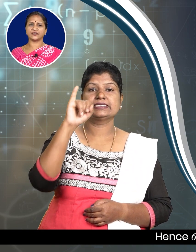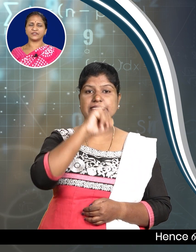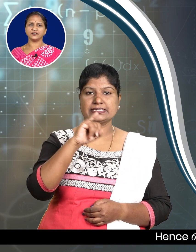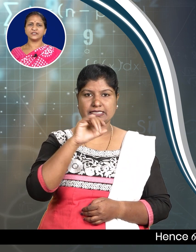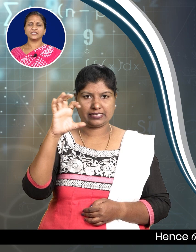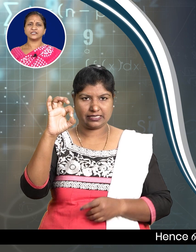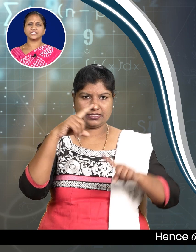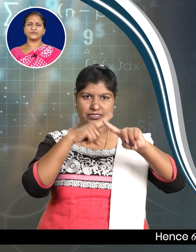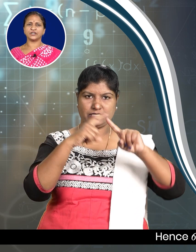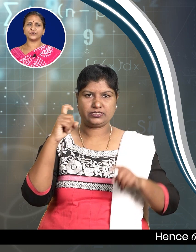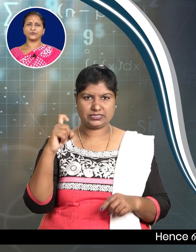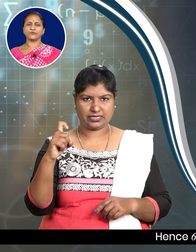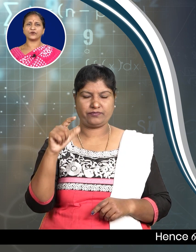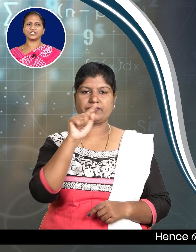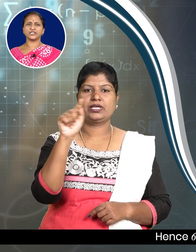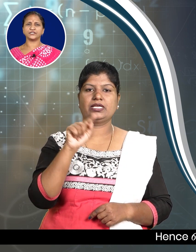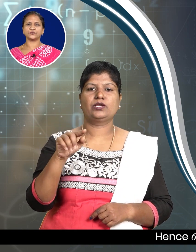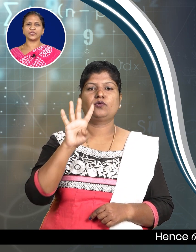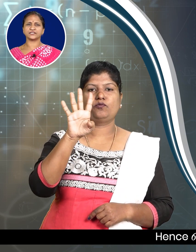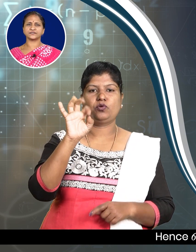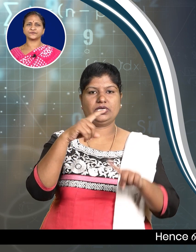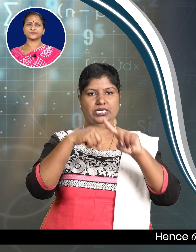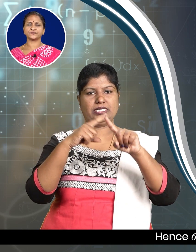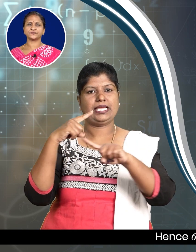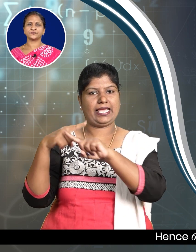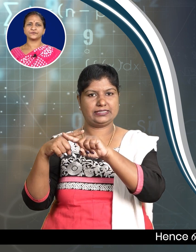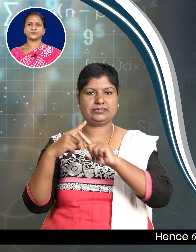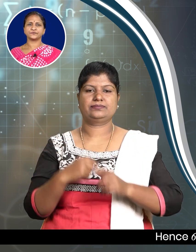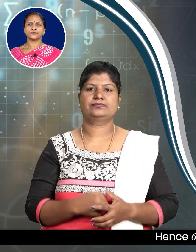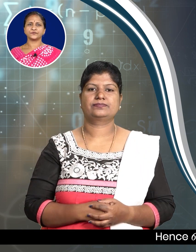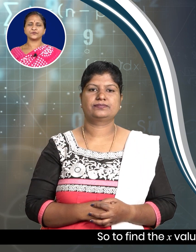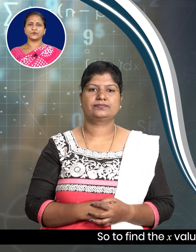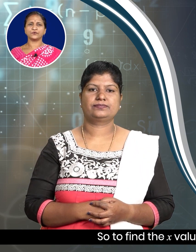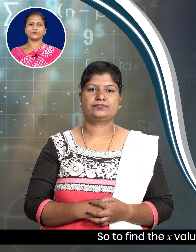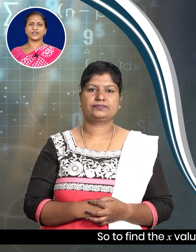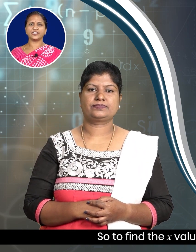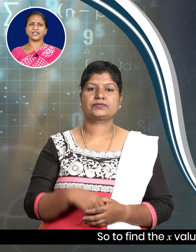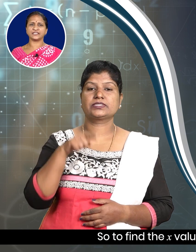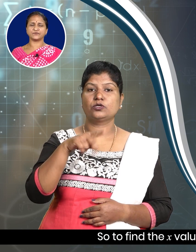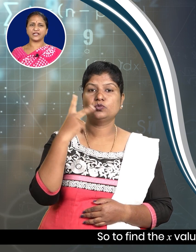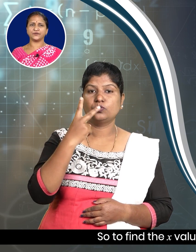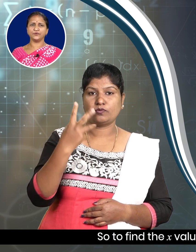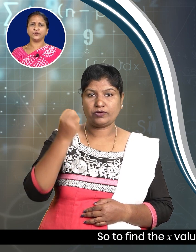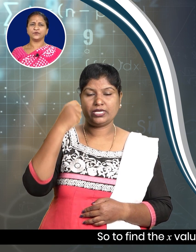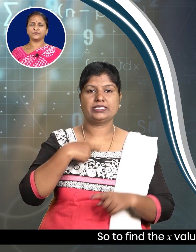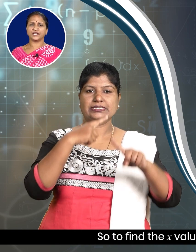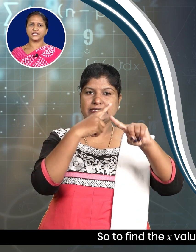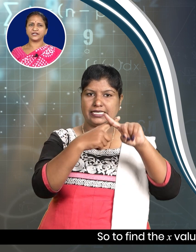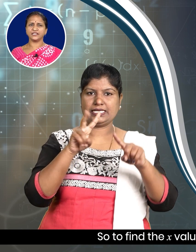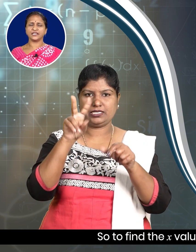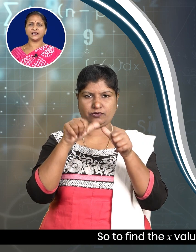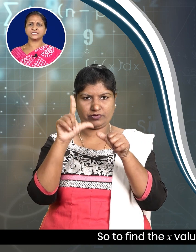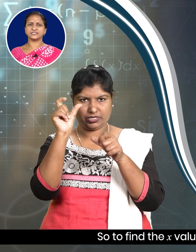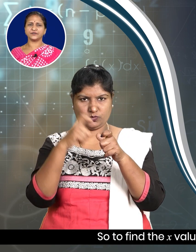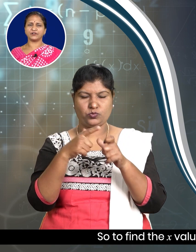into 7 is equal to 40 into x. So, to find the x value, we are